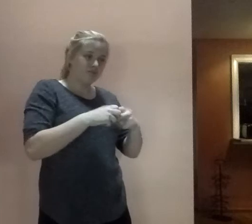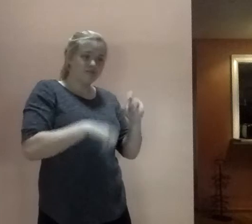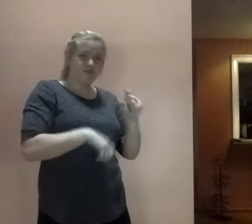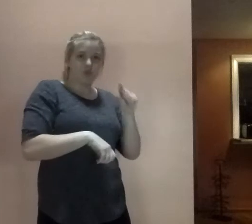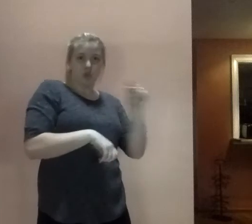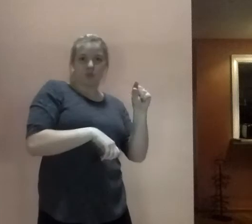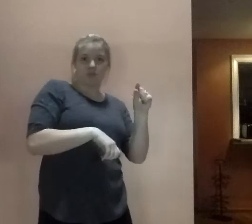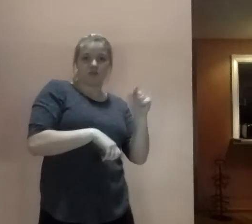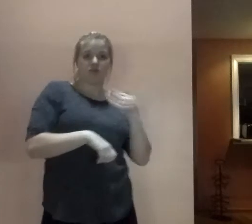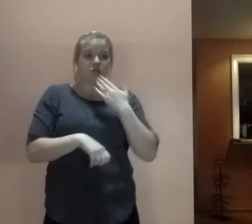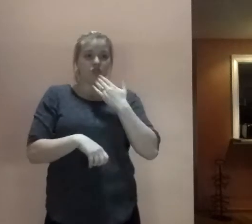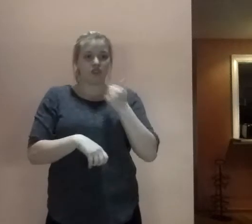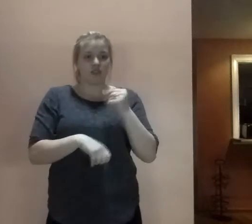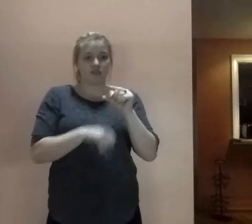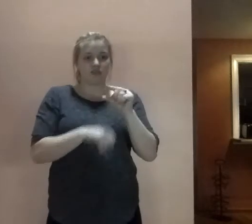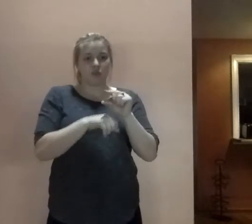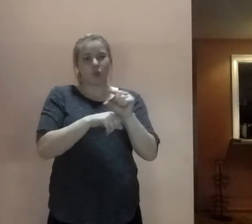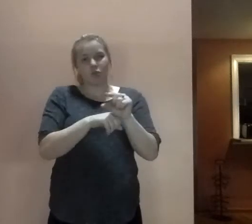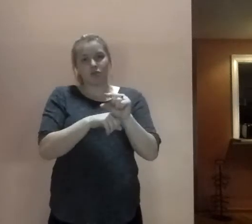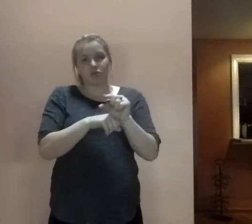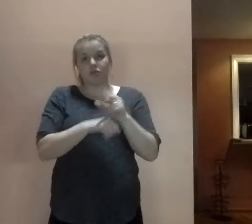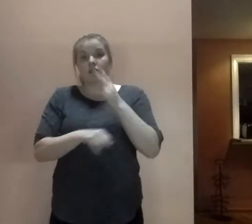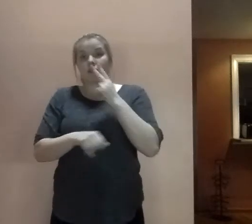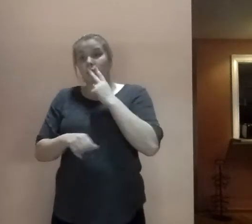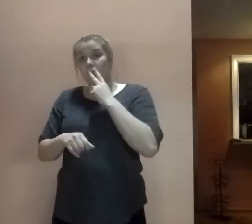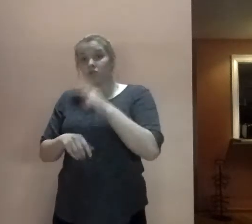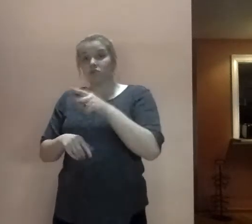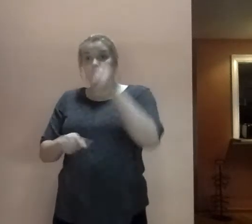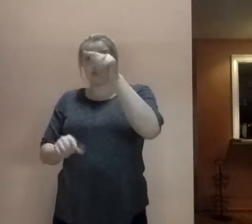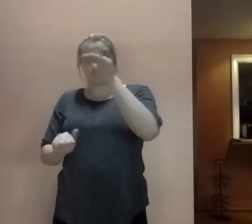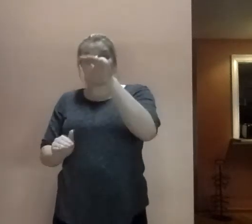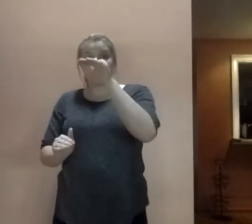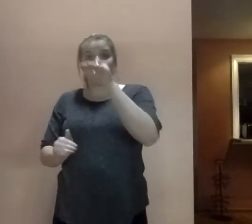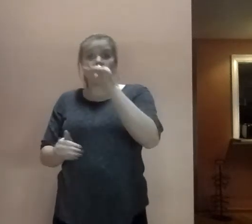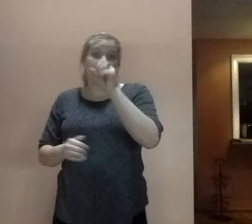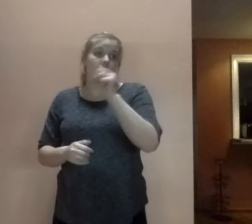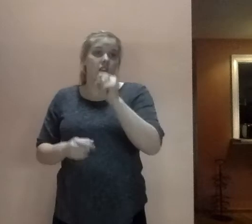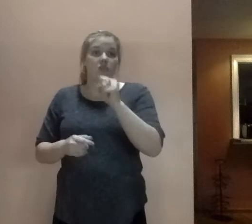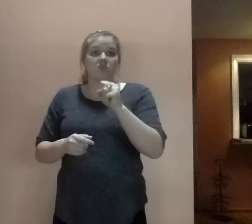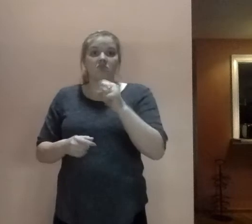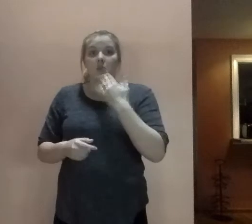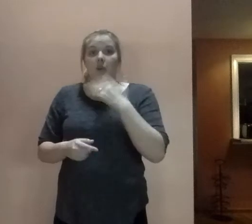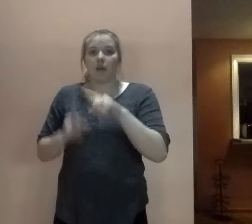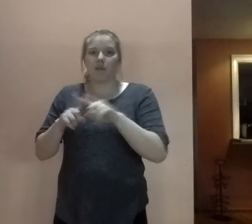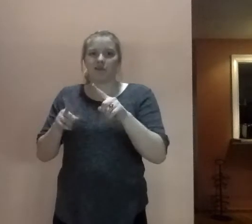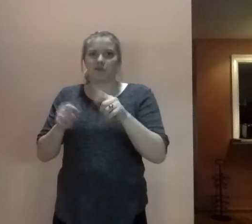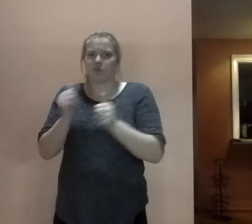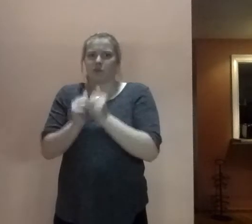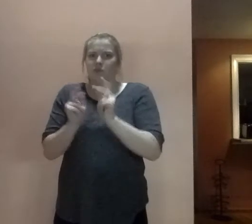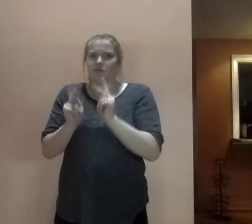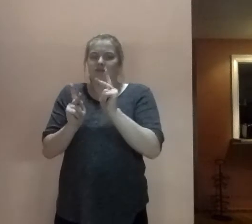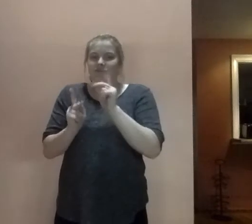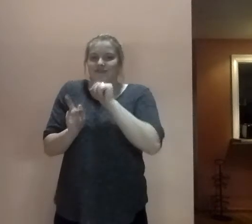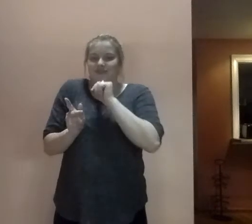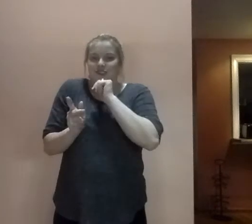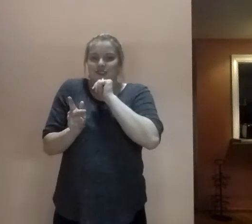small too. Smoking is big, but the good news is that most people have quit or never did smoke. The problem with animal-based diet, its